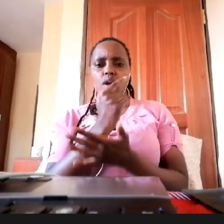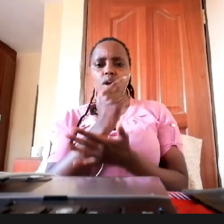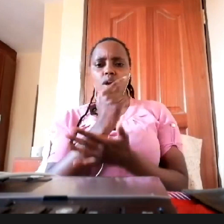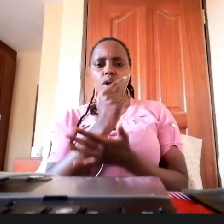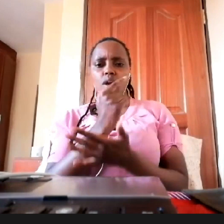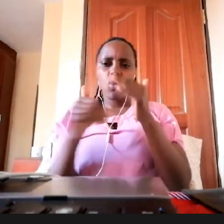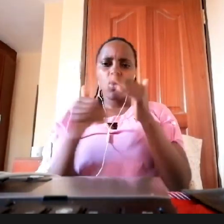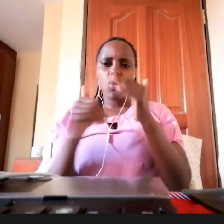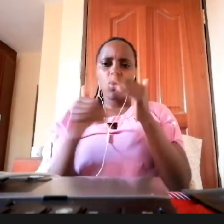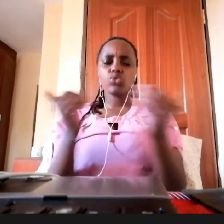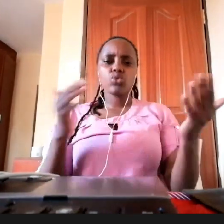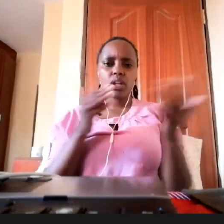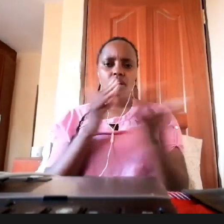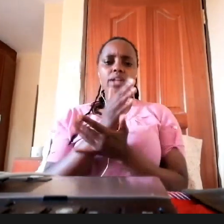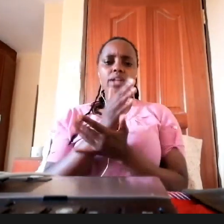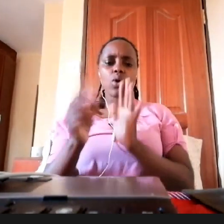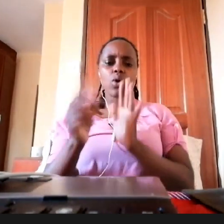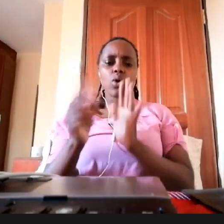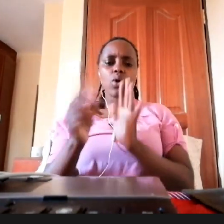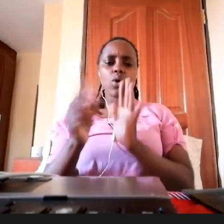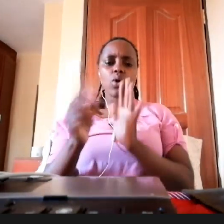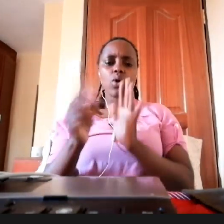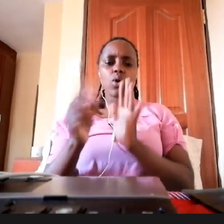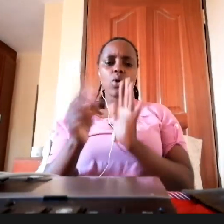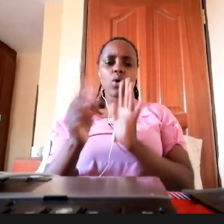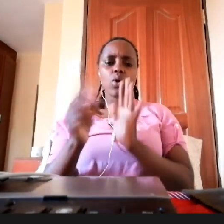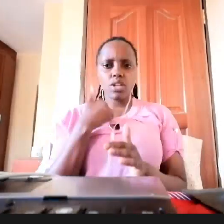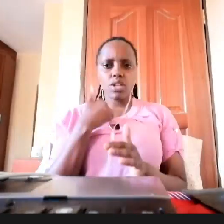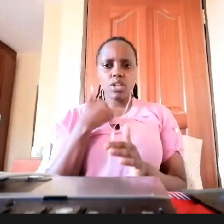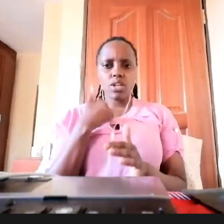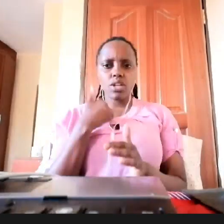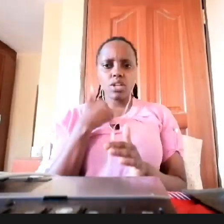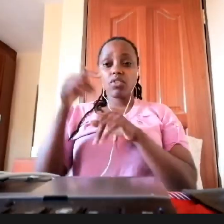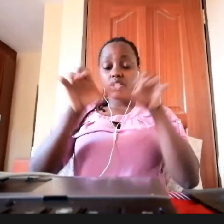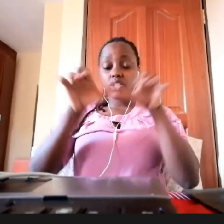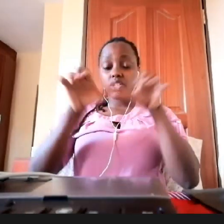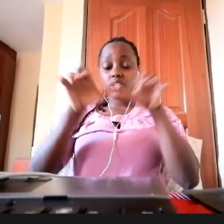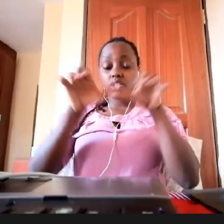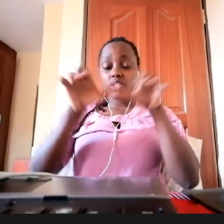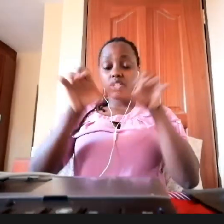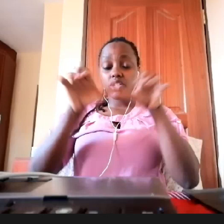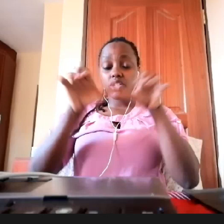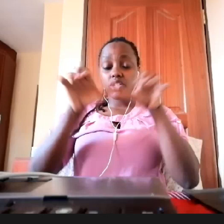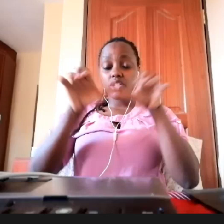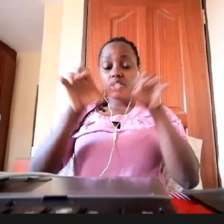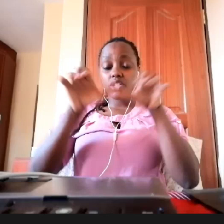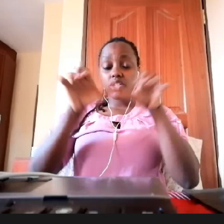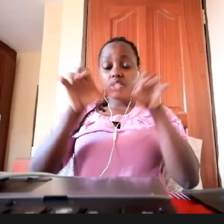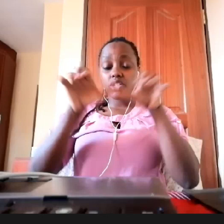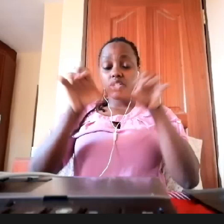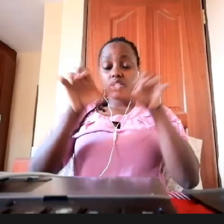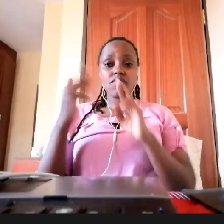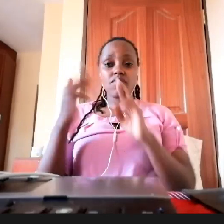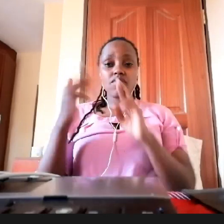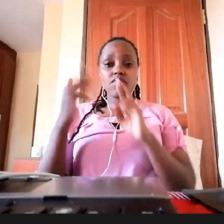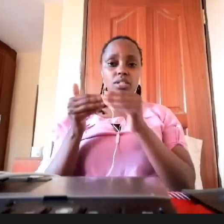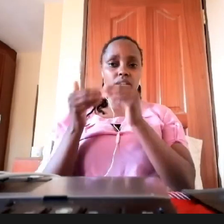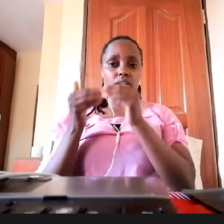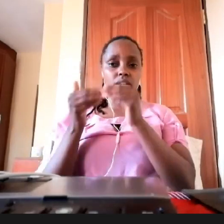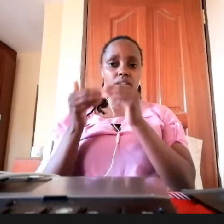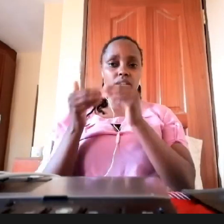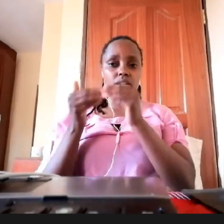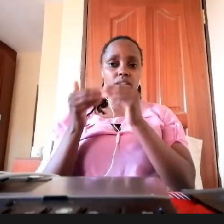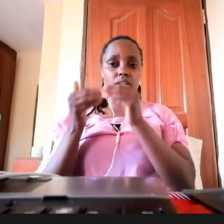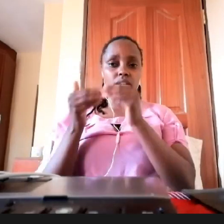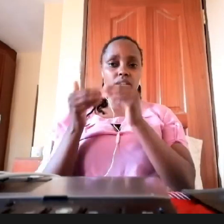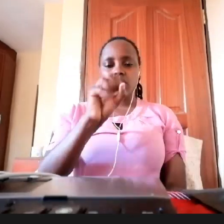all children's rights were represented. So in terms of the drafting process, you've heard there are reporting guidelines for CSO